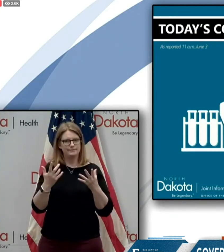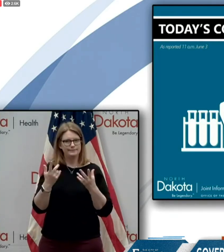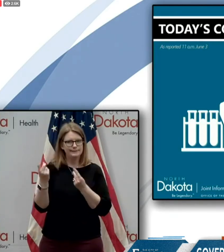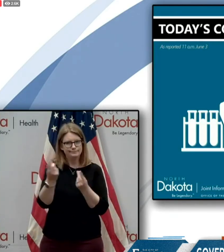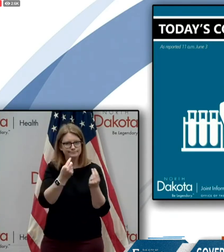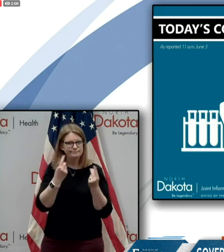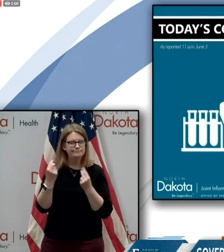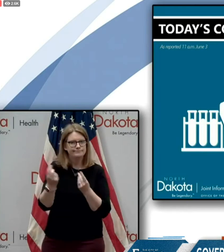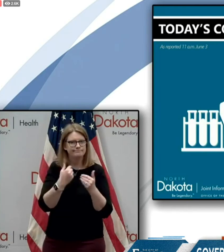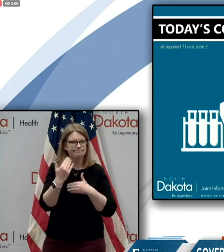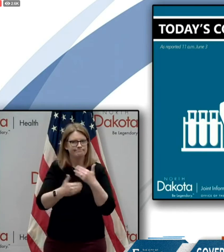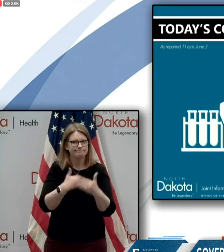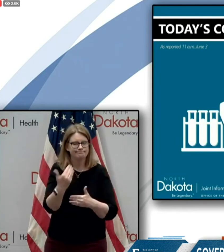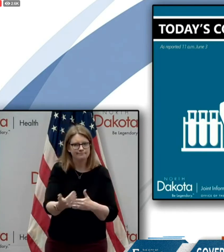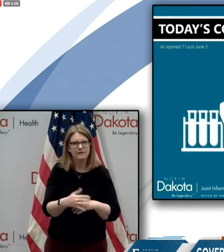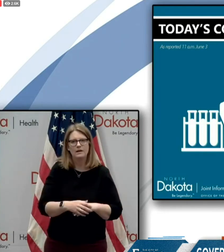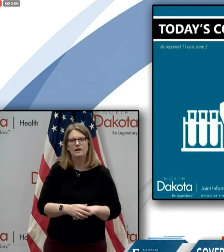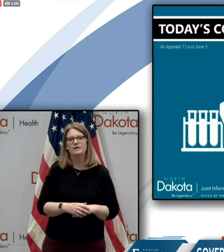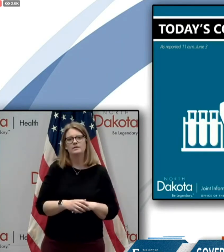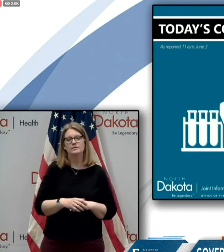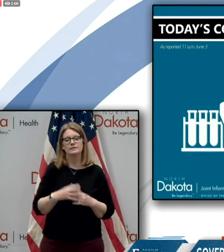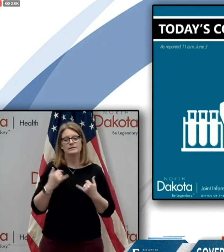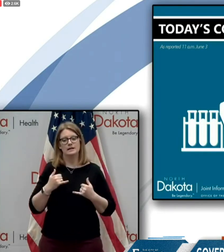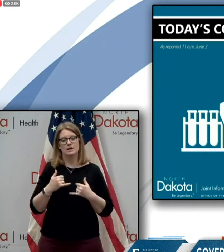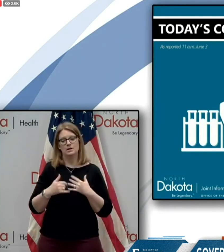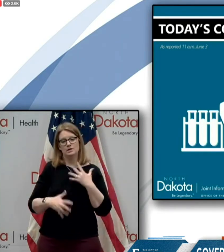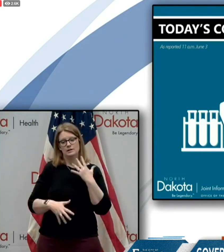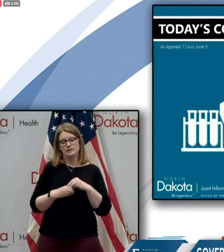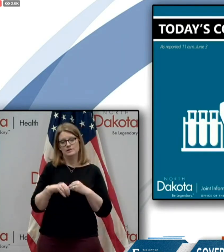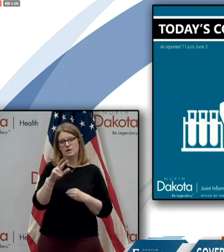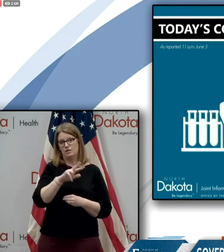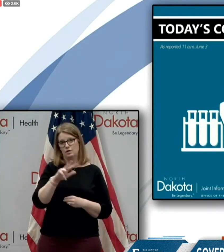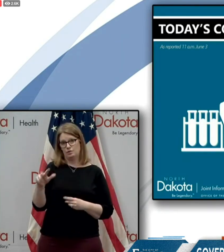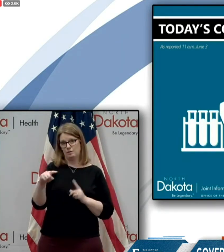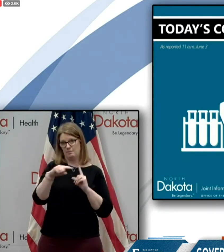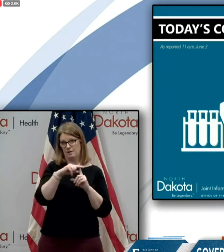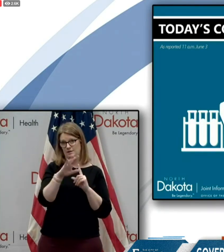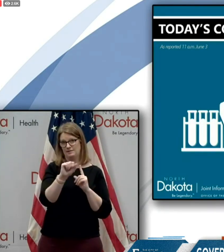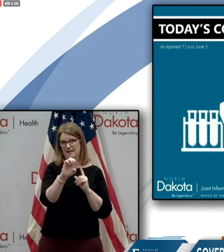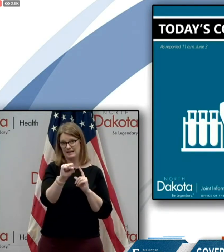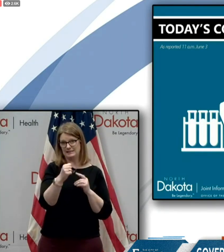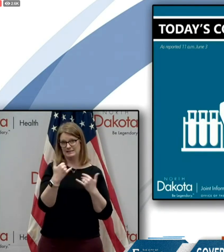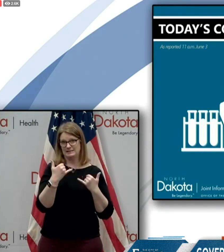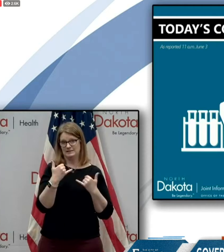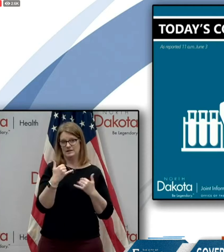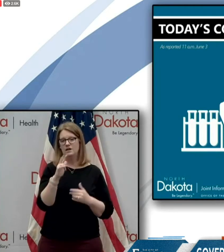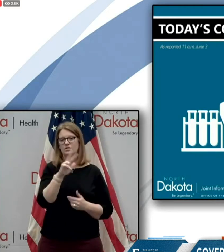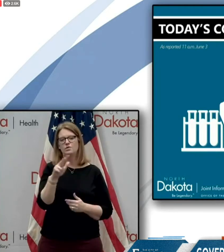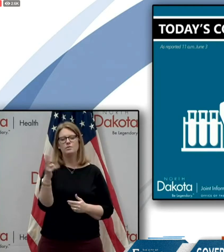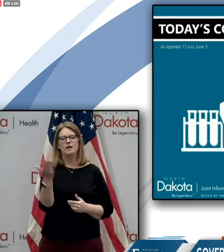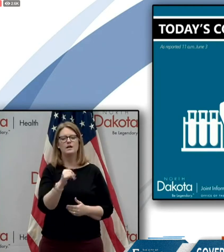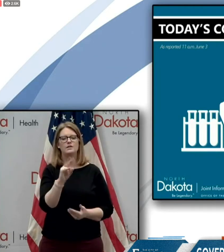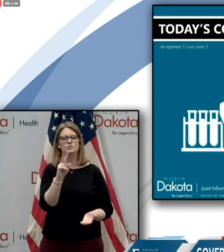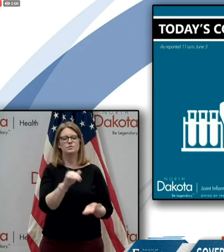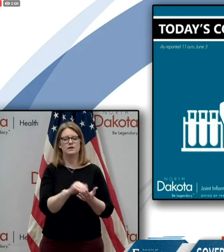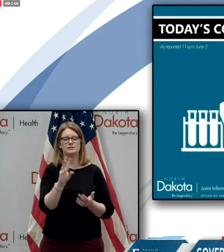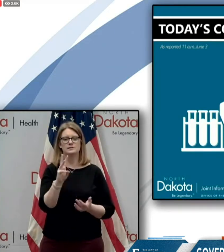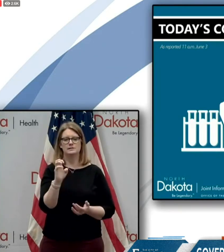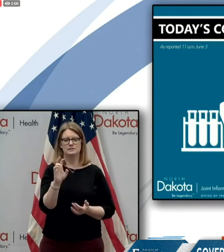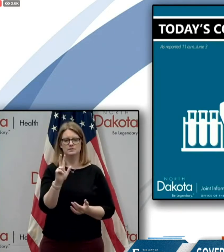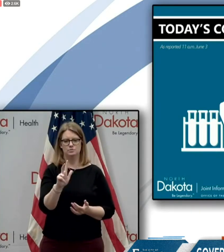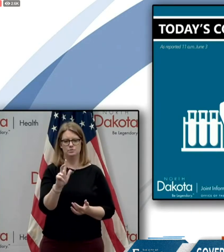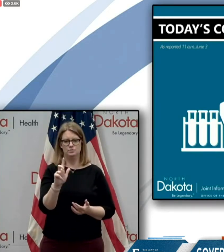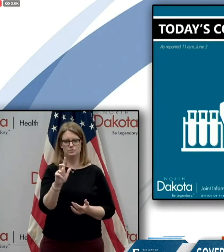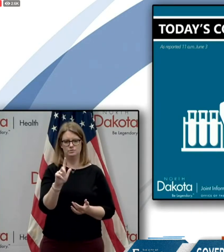me just start out by saying that again, with the 33 additional cases reported today, out of 2,626